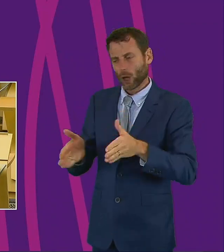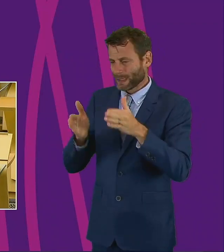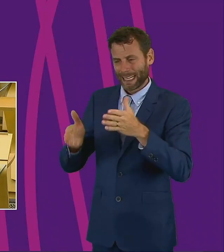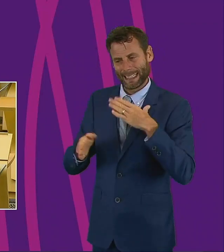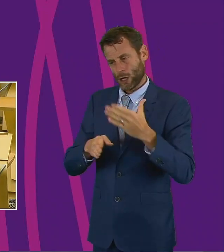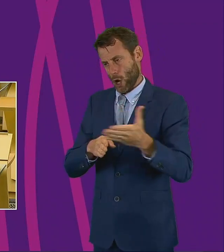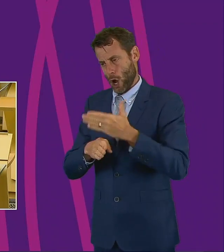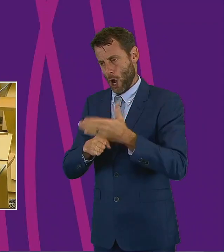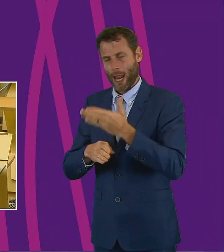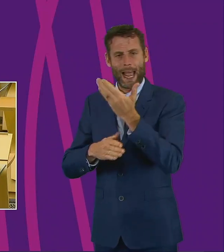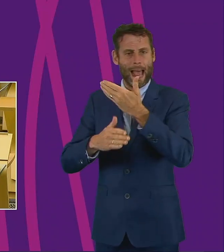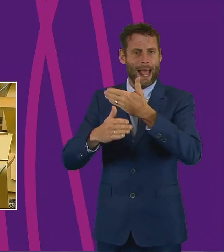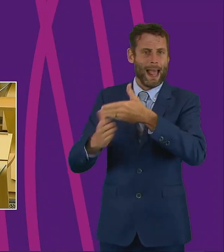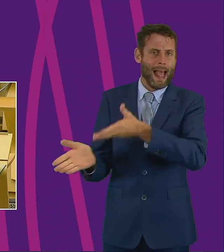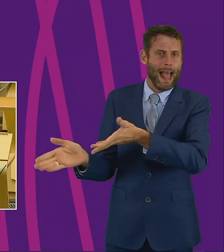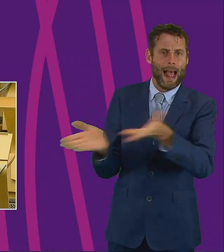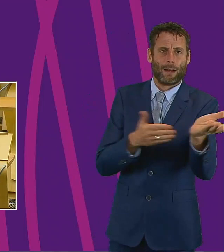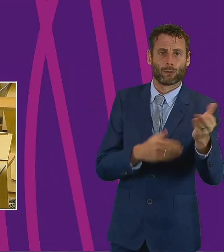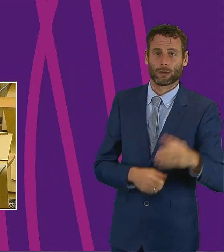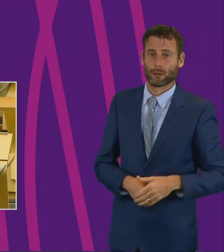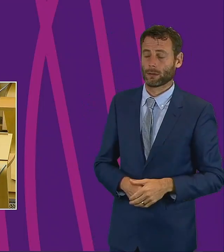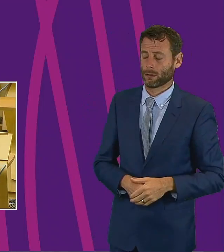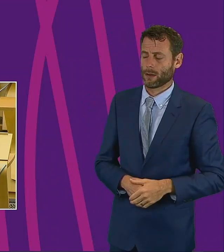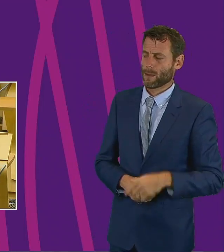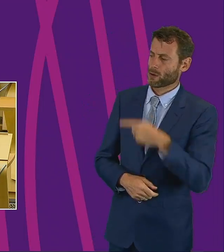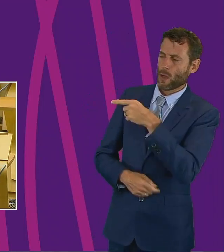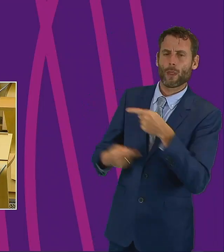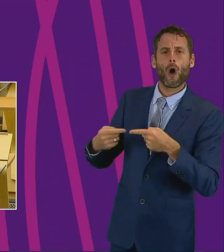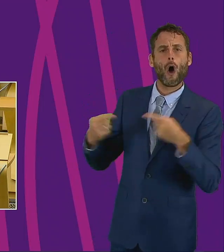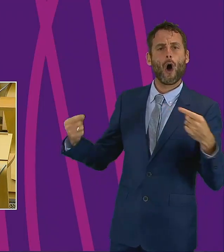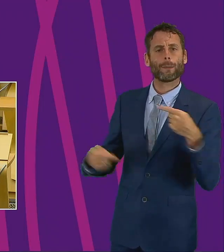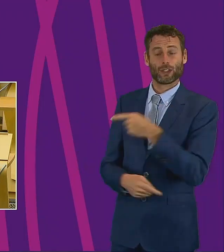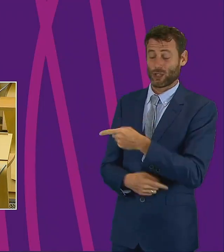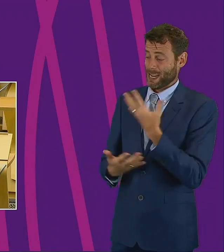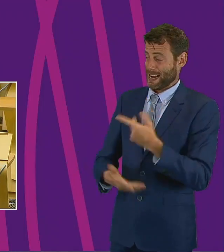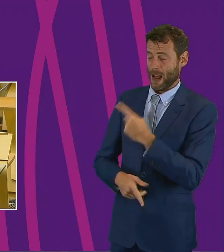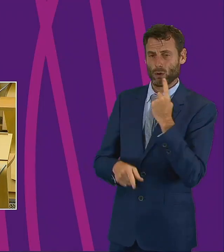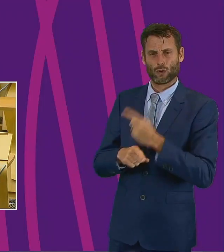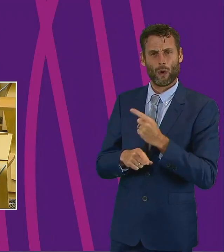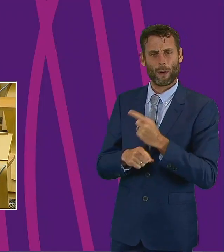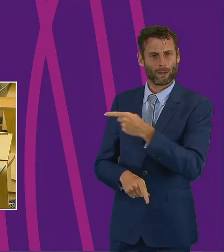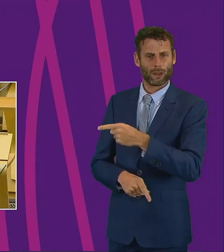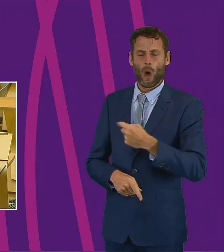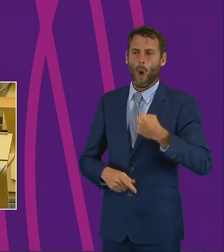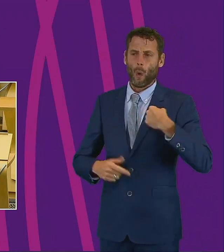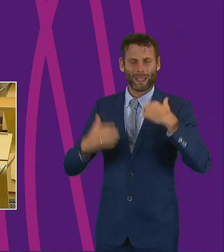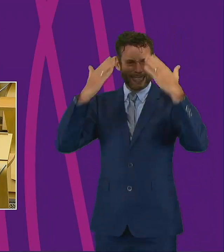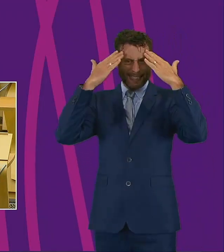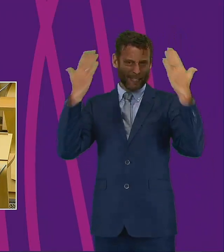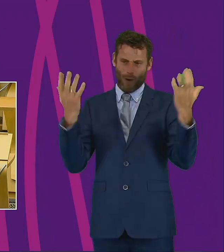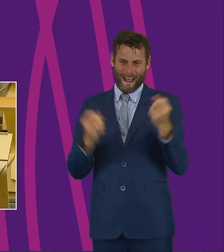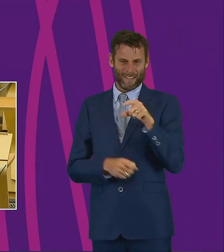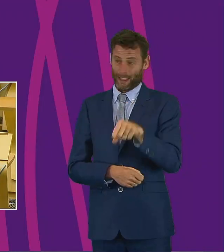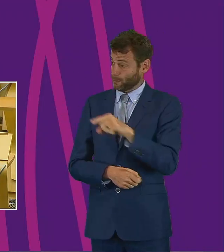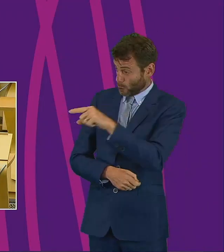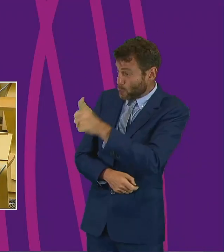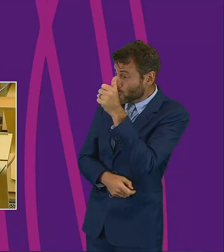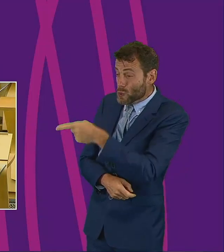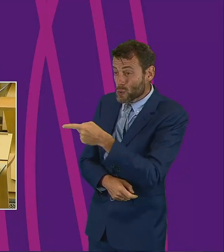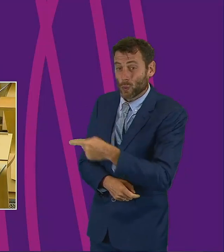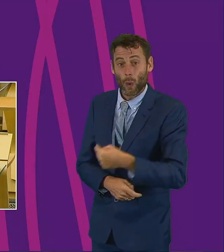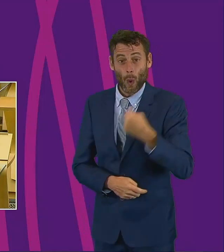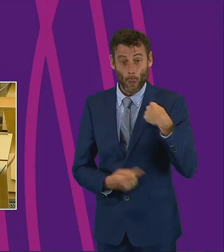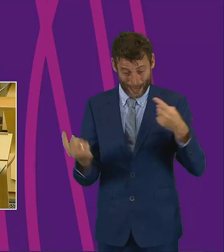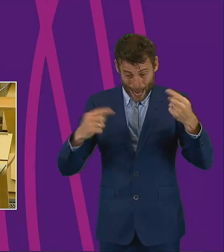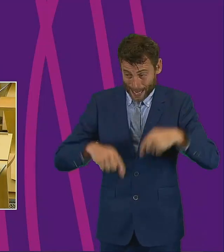now trying to suggest that they didn't know that was the case. Firstly, because we set it out to Parliament. The Health Secretary set it out on the